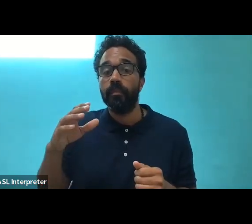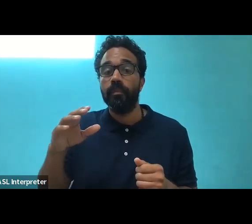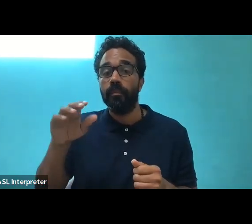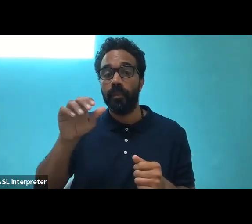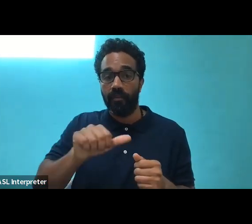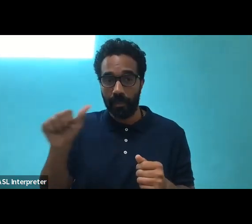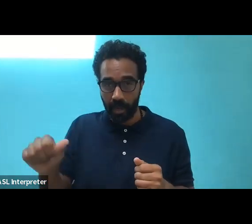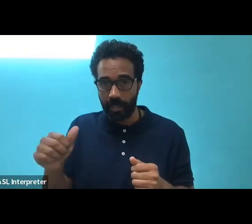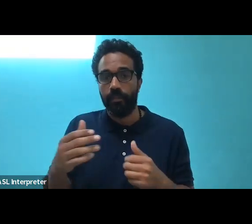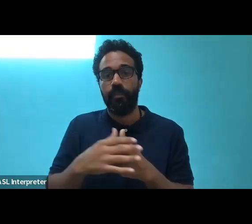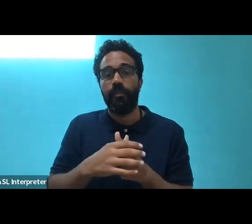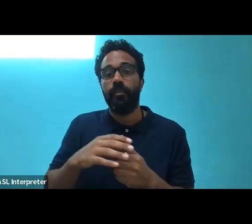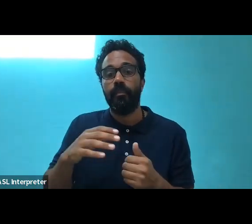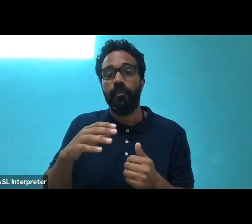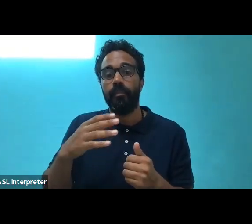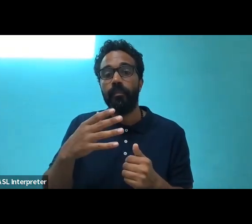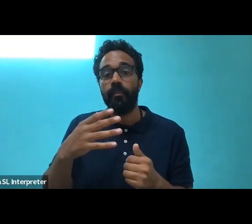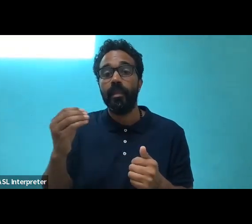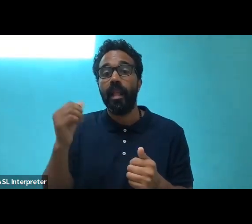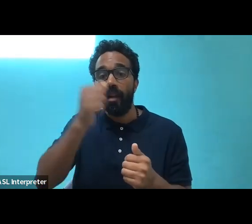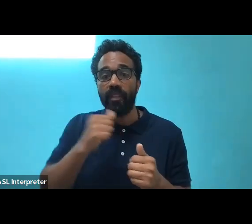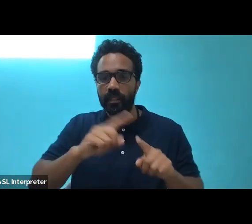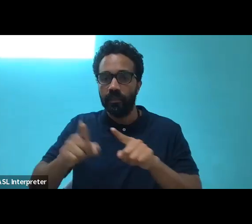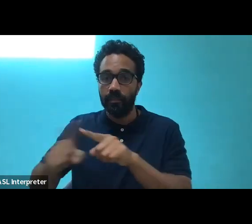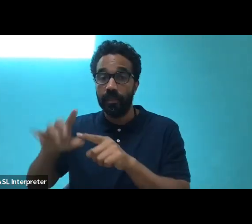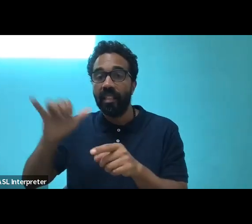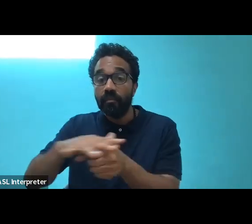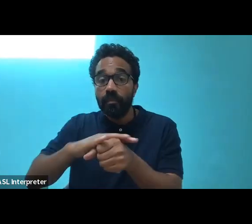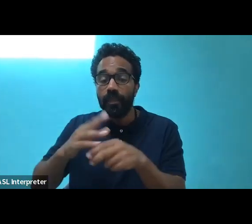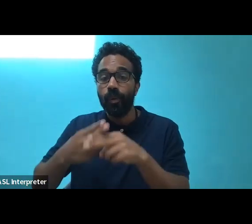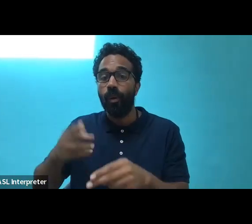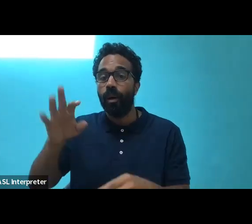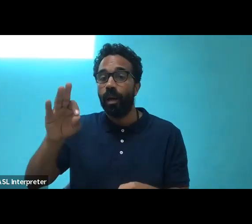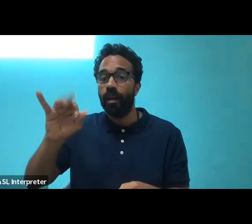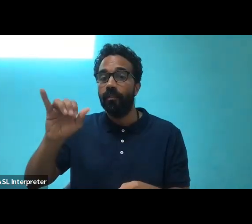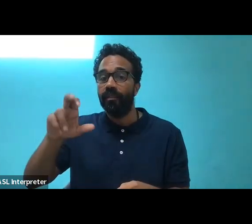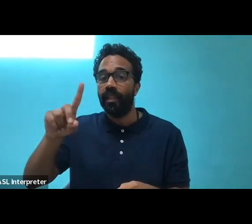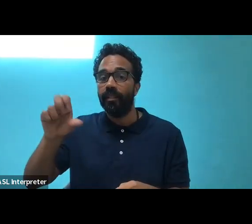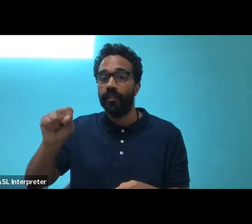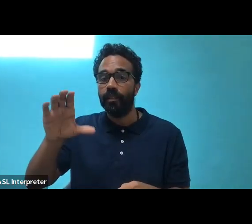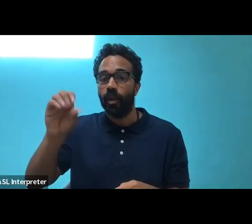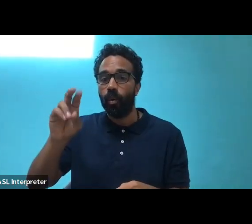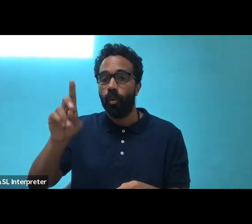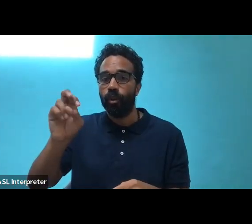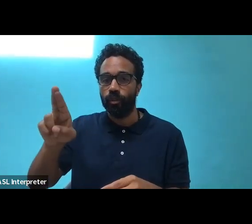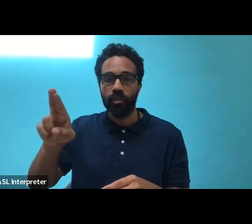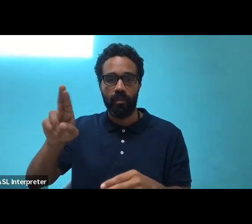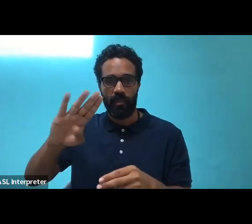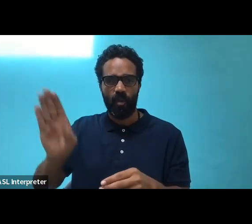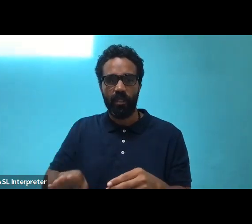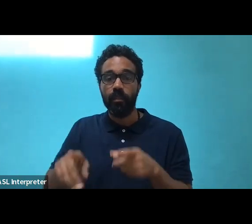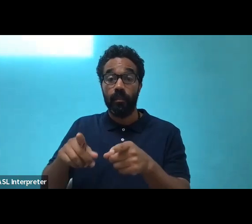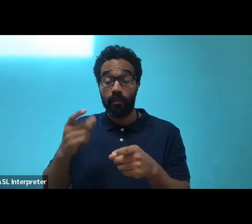African-American, African, and it's very exciting. And we see this as just tremendous